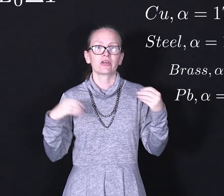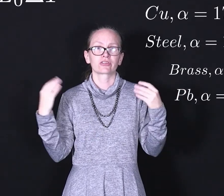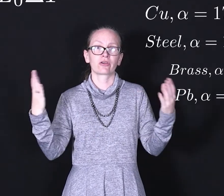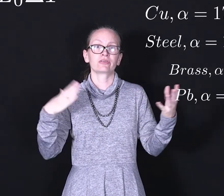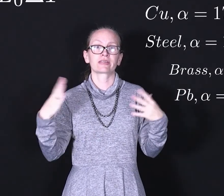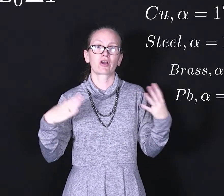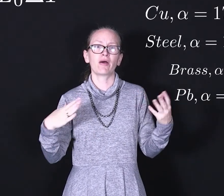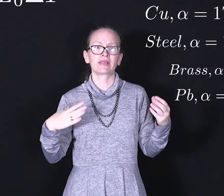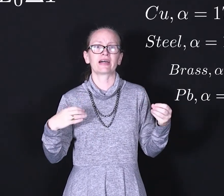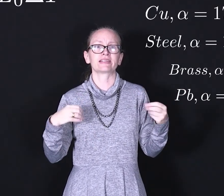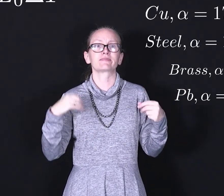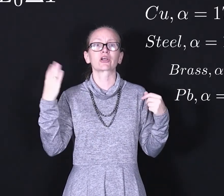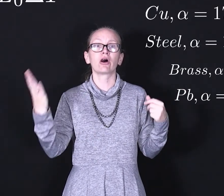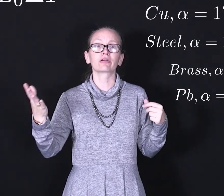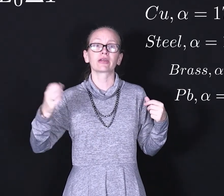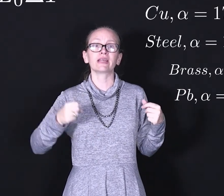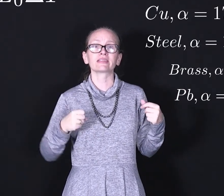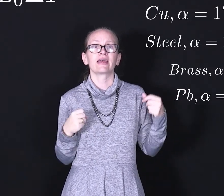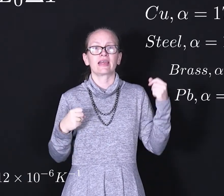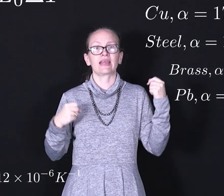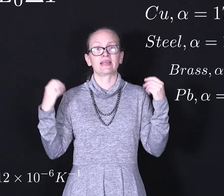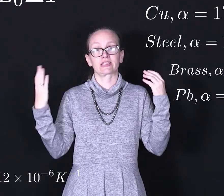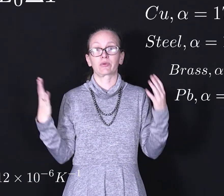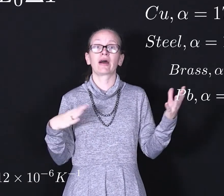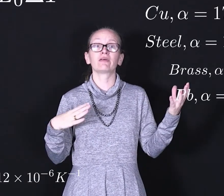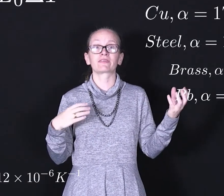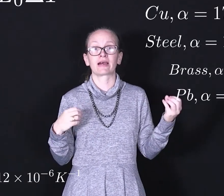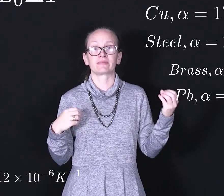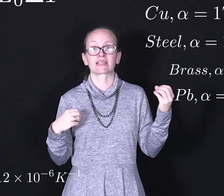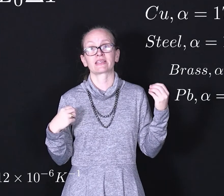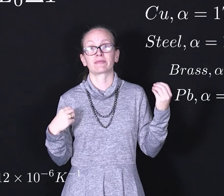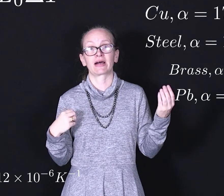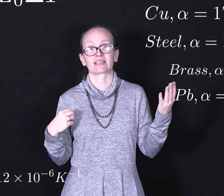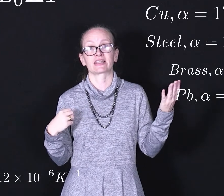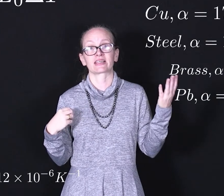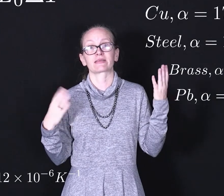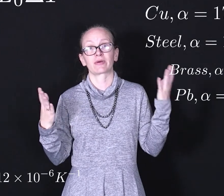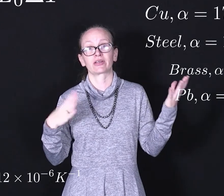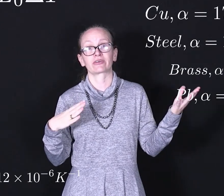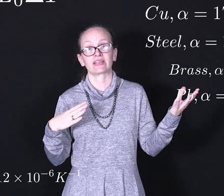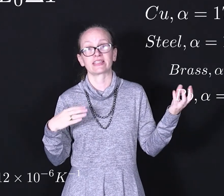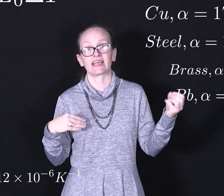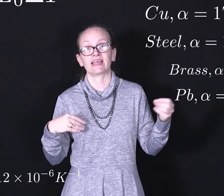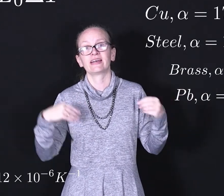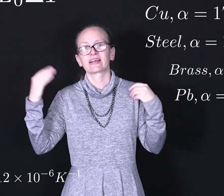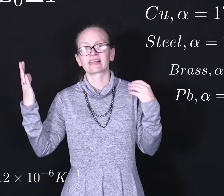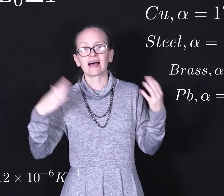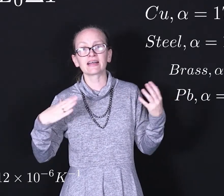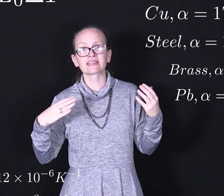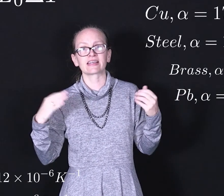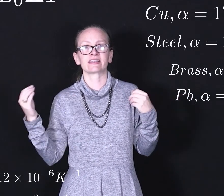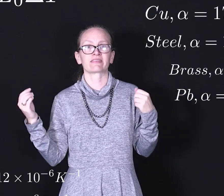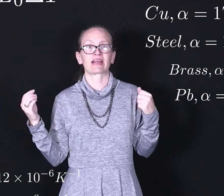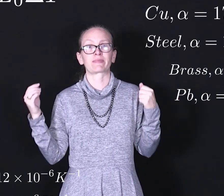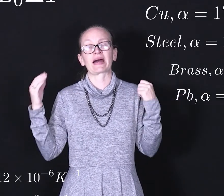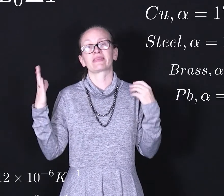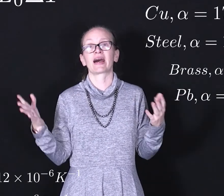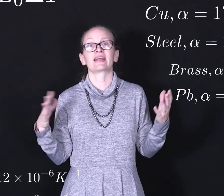So some common items, concrete is 12 times 10 to the minus 6 per degree C. Glass is around about 9